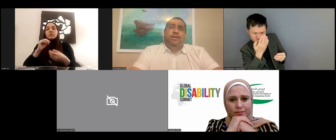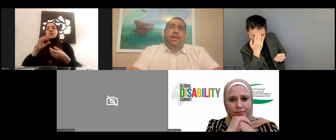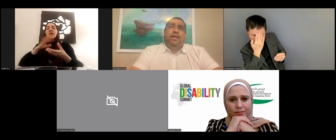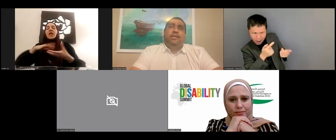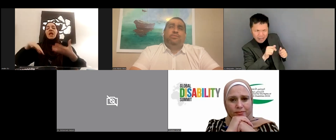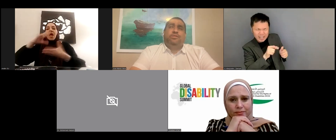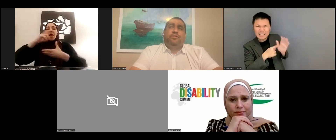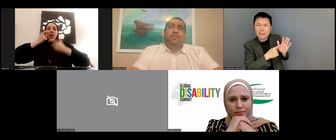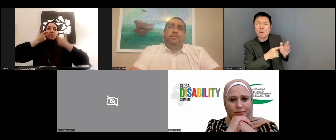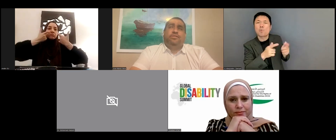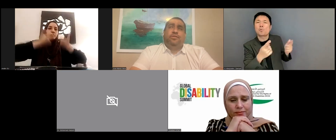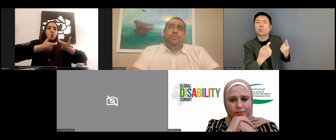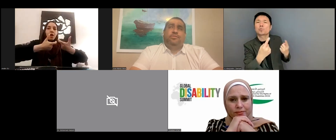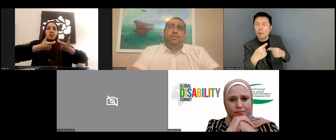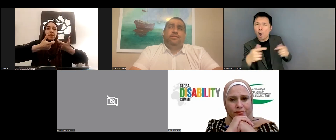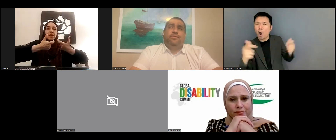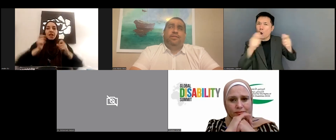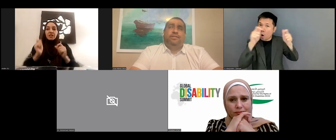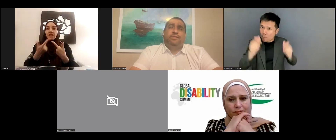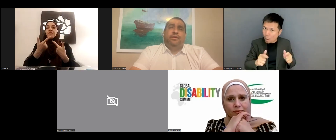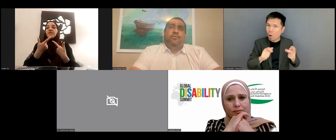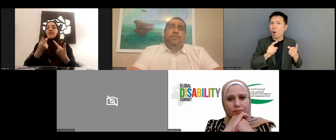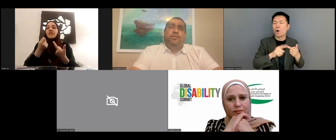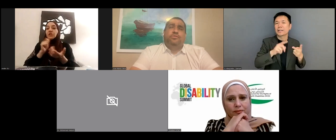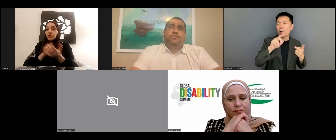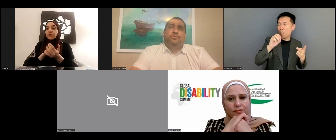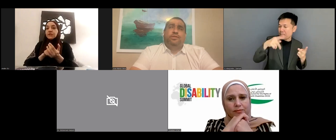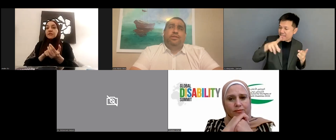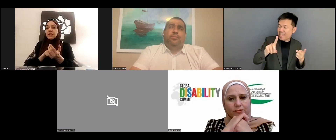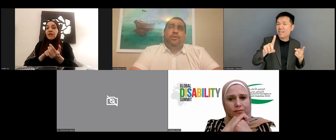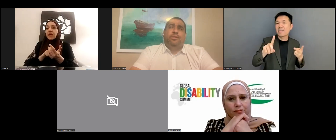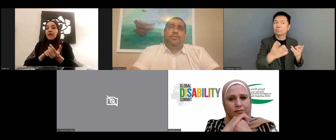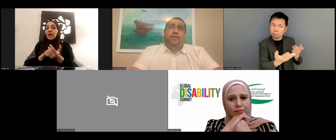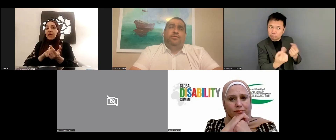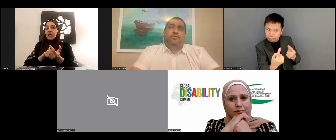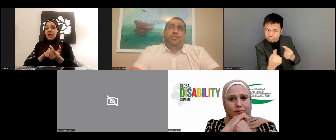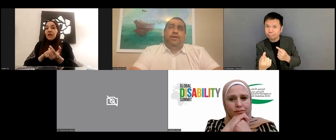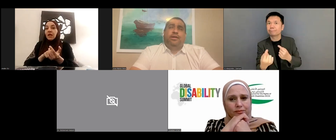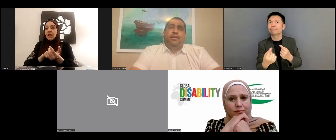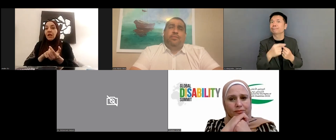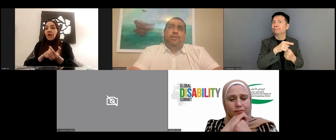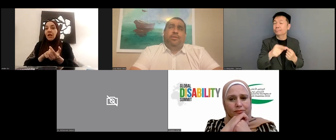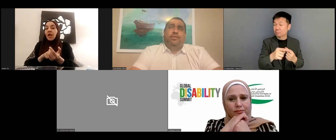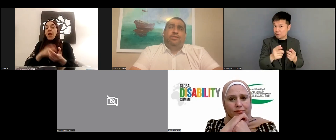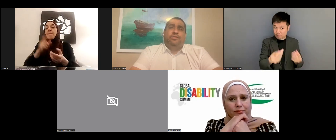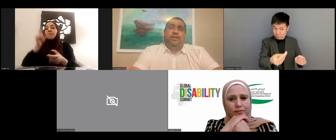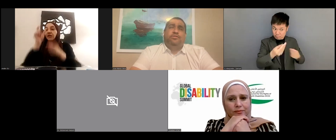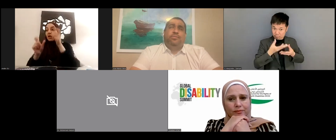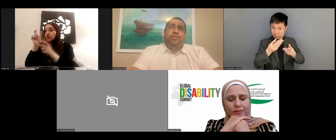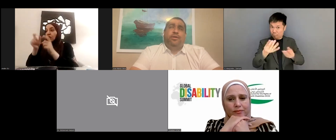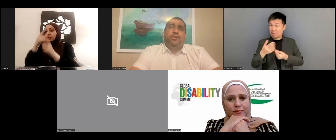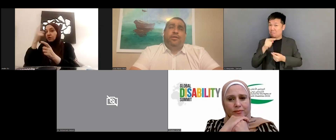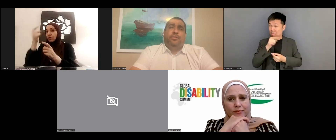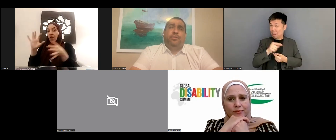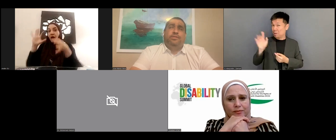reports, engagement of organizations of persons with disabilities with those who submitted commitments to track the implementation and to